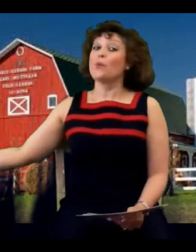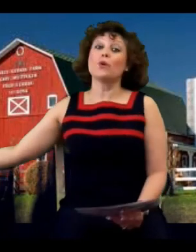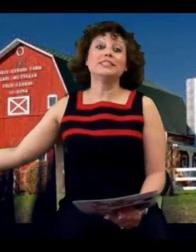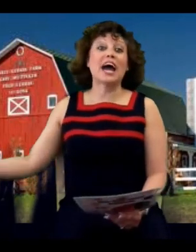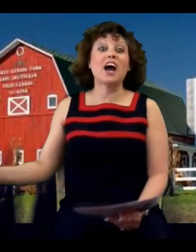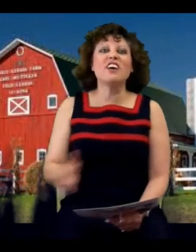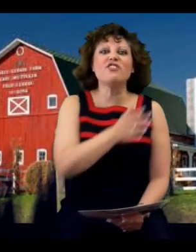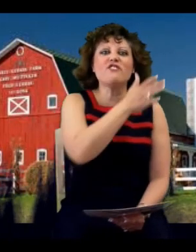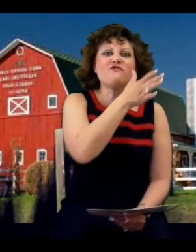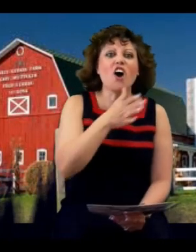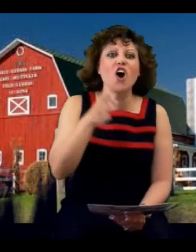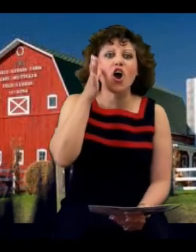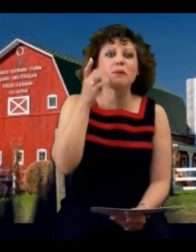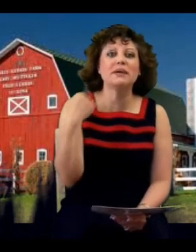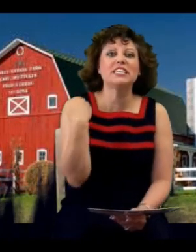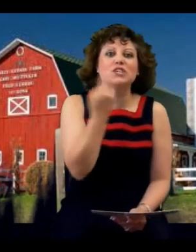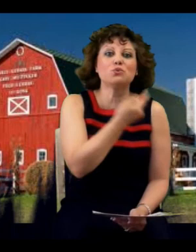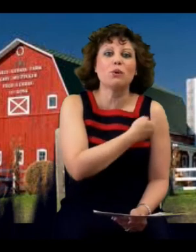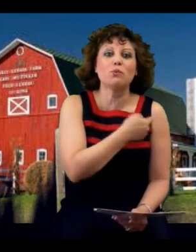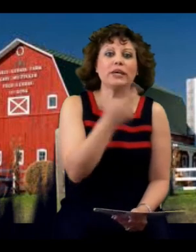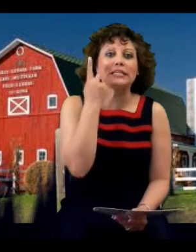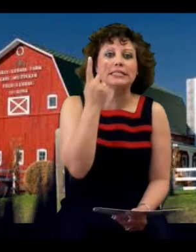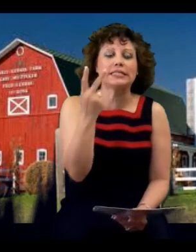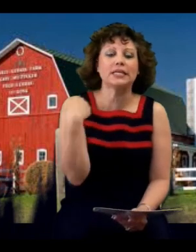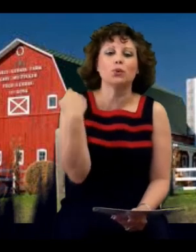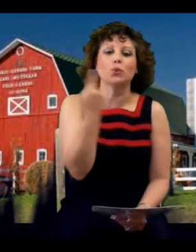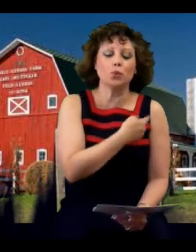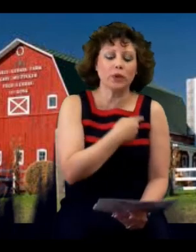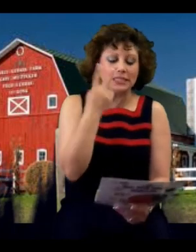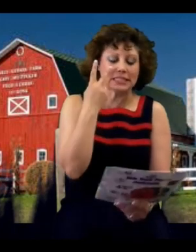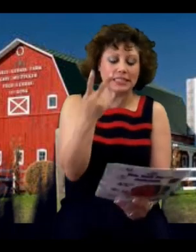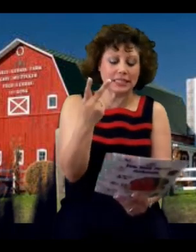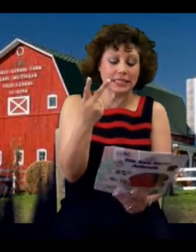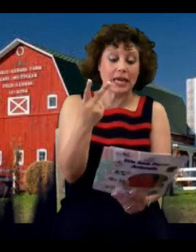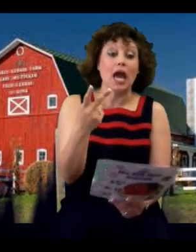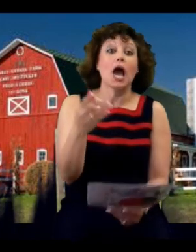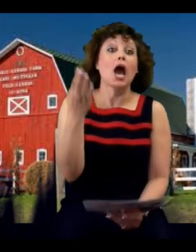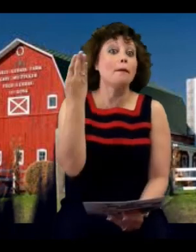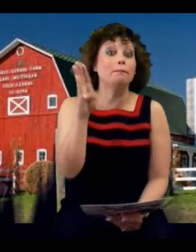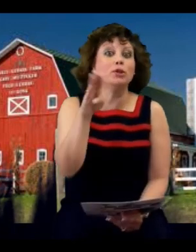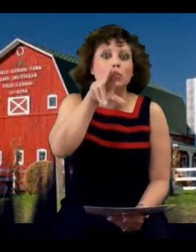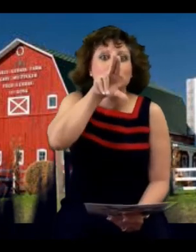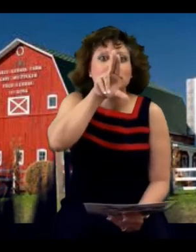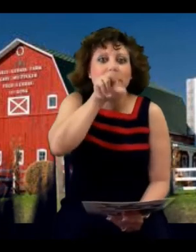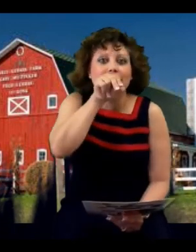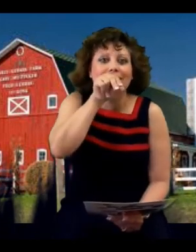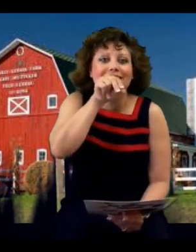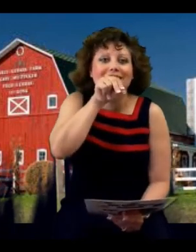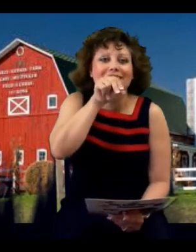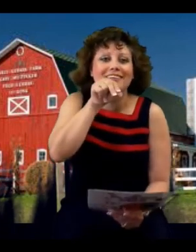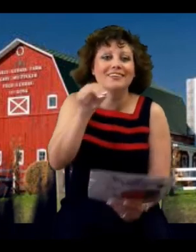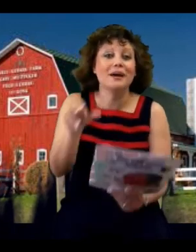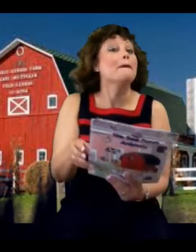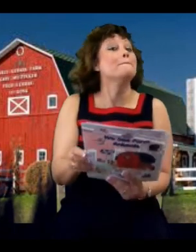We're down at the farm and this is what we see. We see a blue duck,